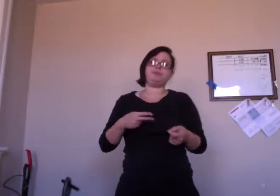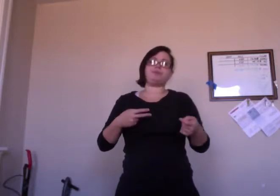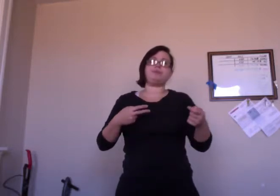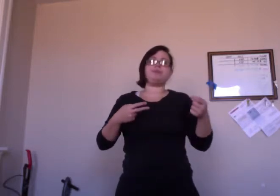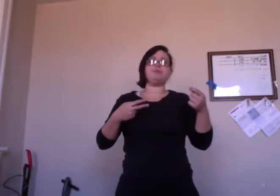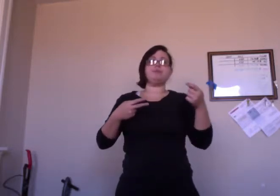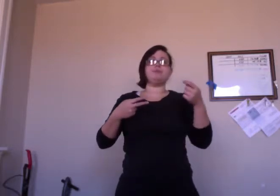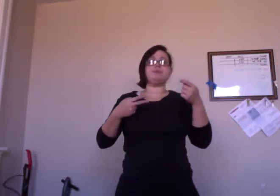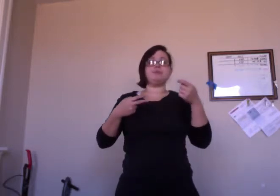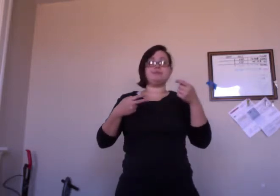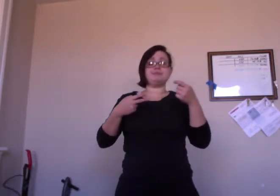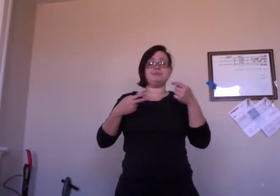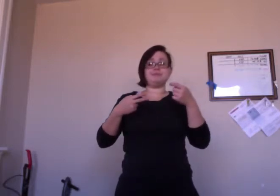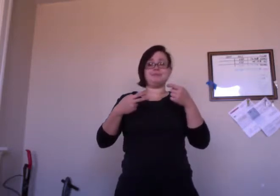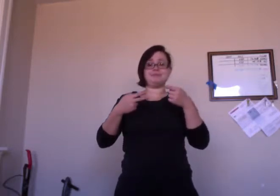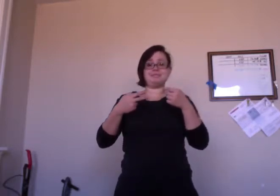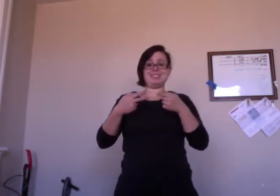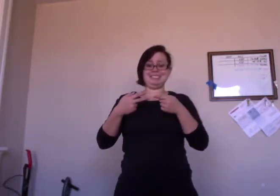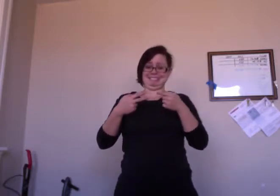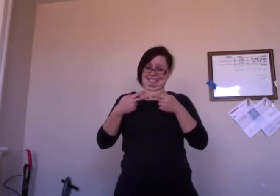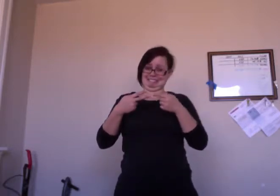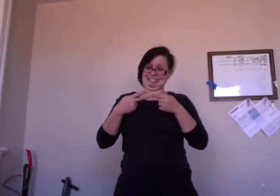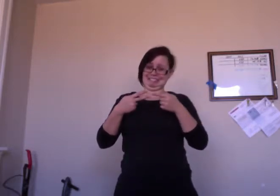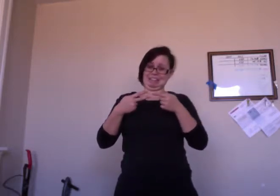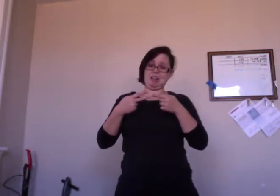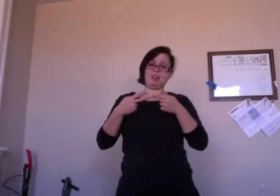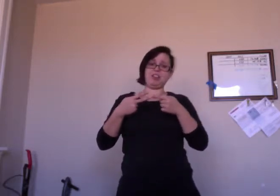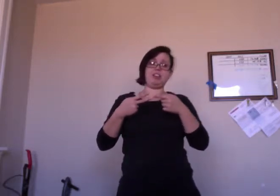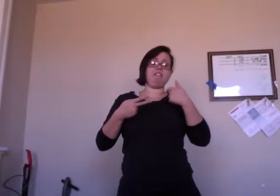we clear the George Washington Bridge, which was by not a lot.